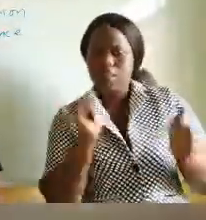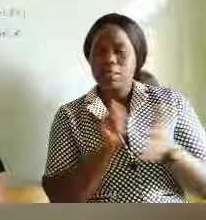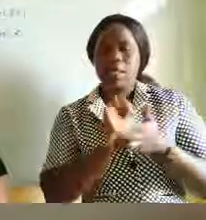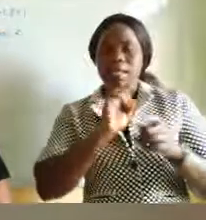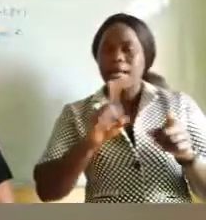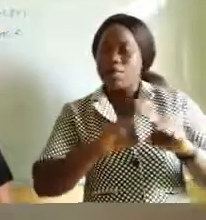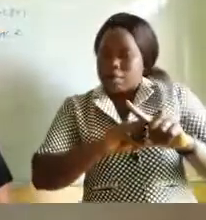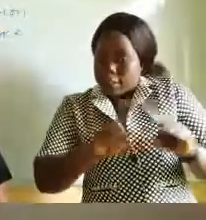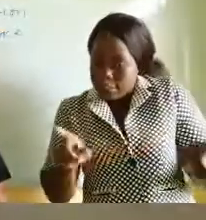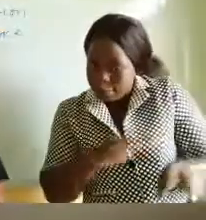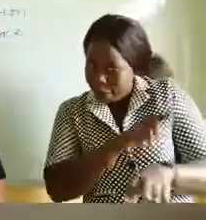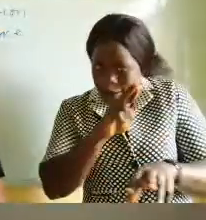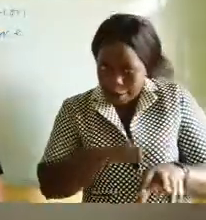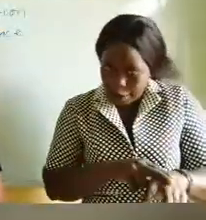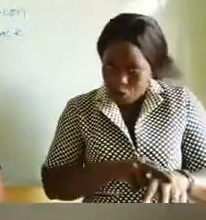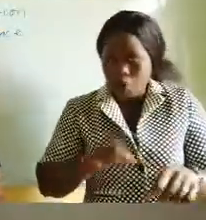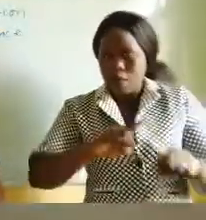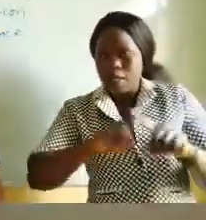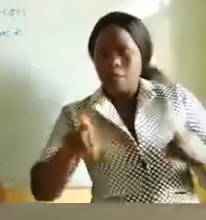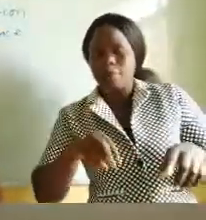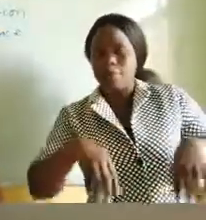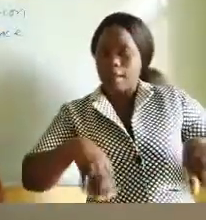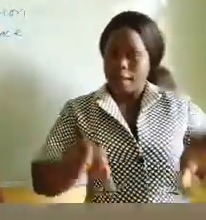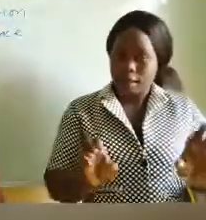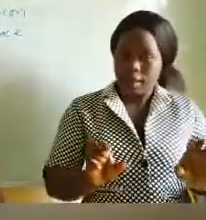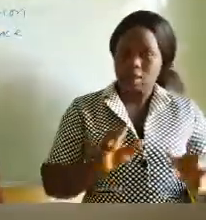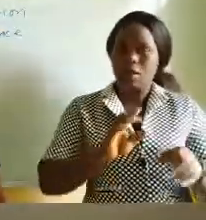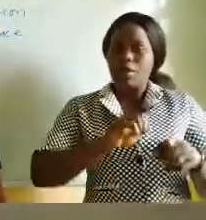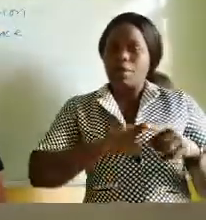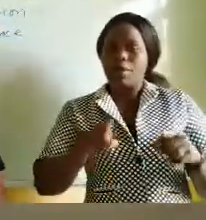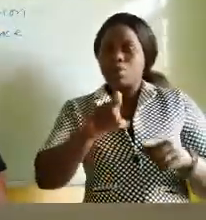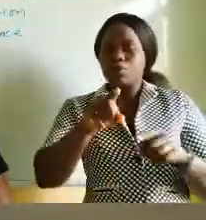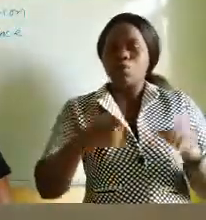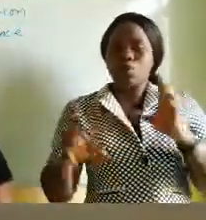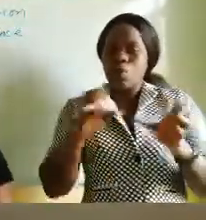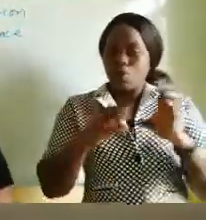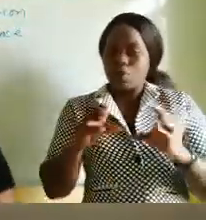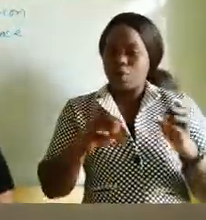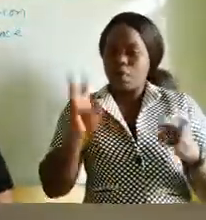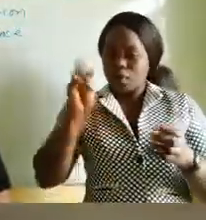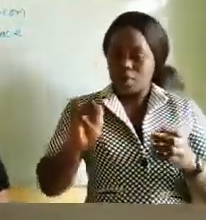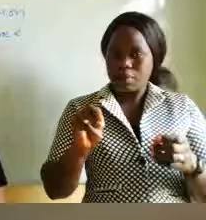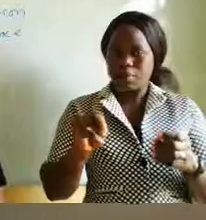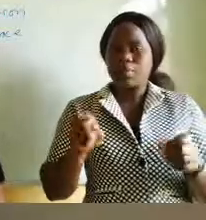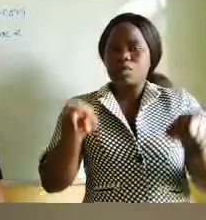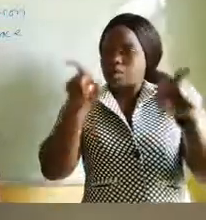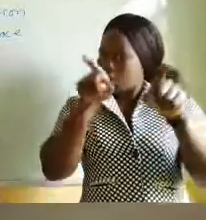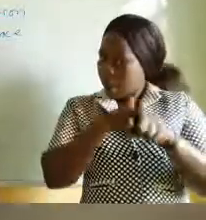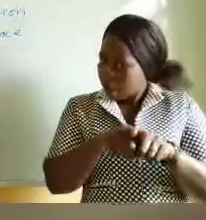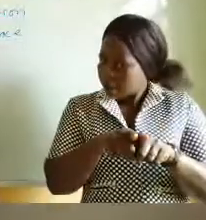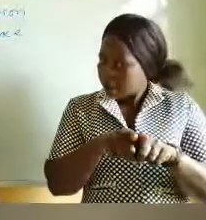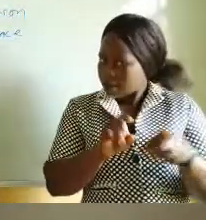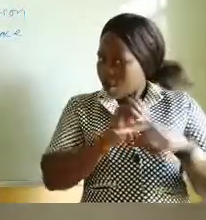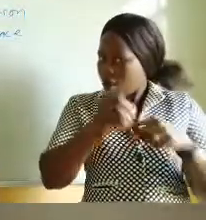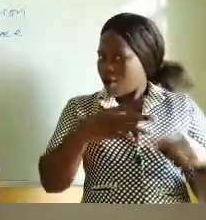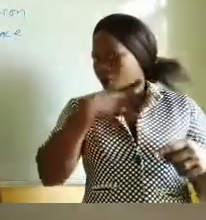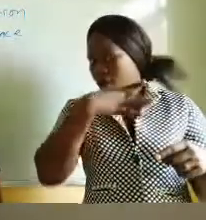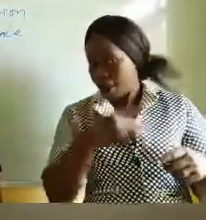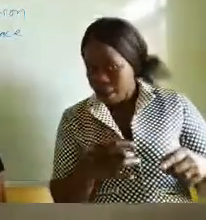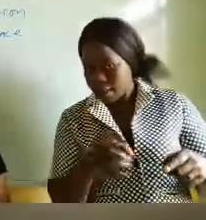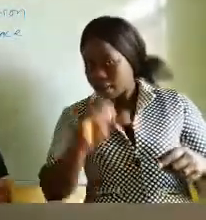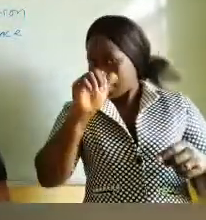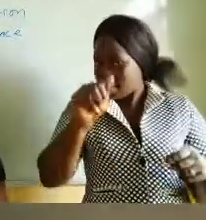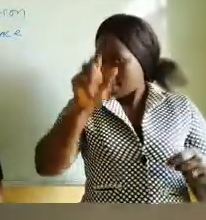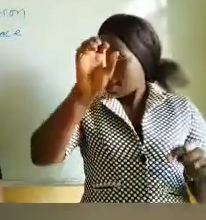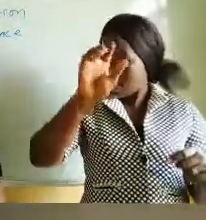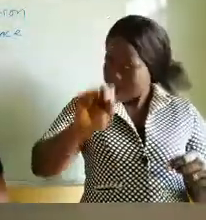different class, or you compare them using the word as or like. You use the word as or like